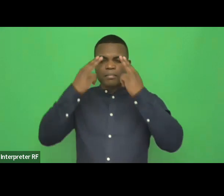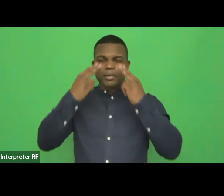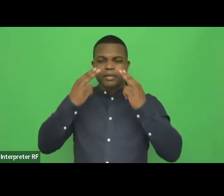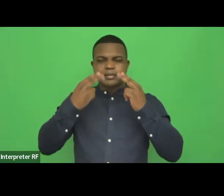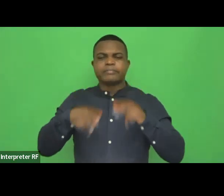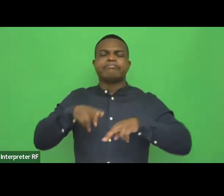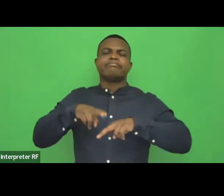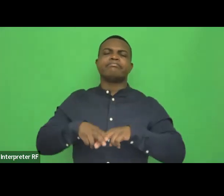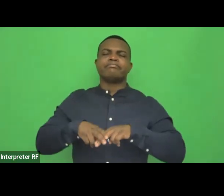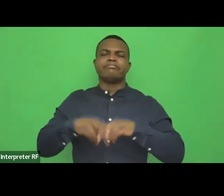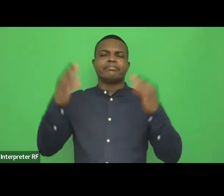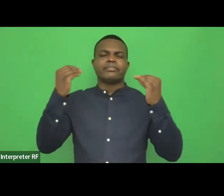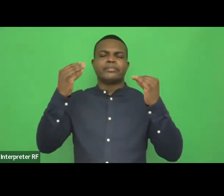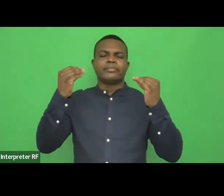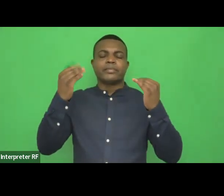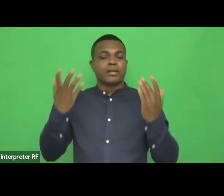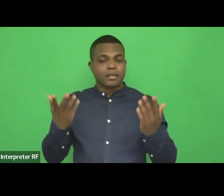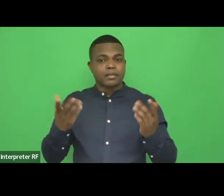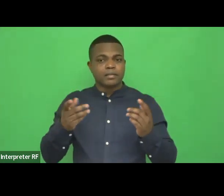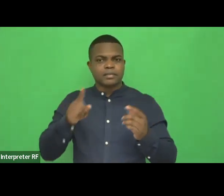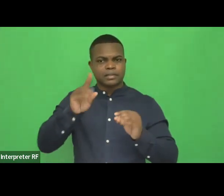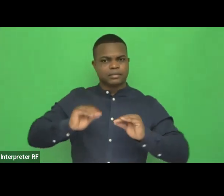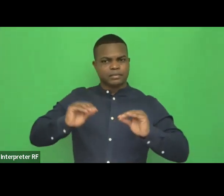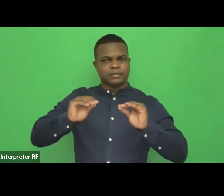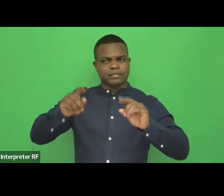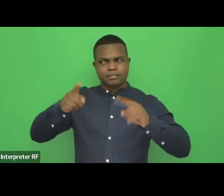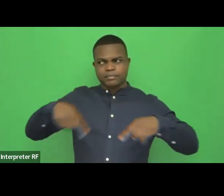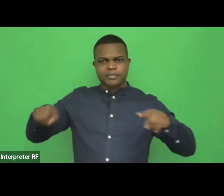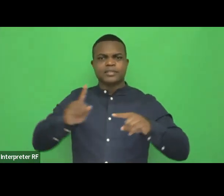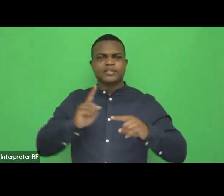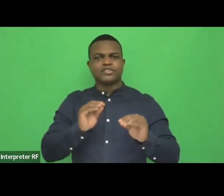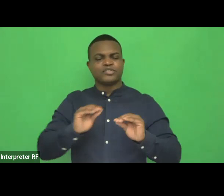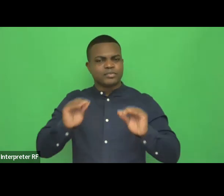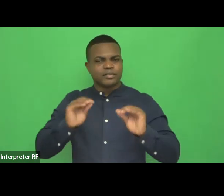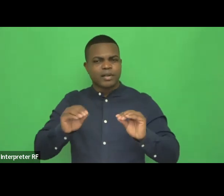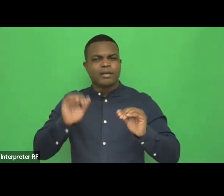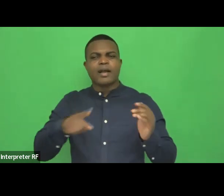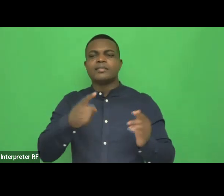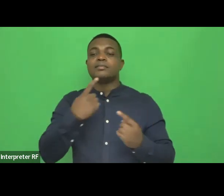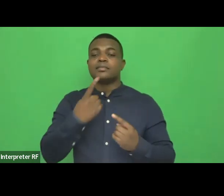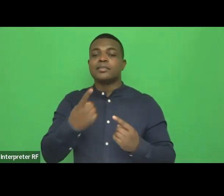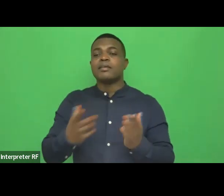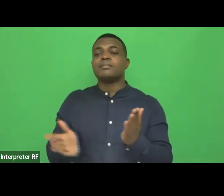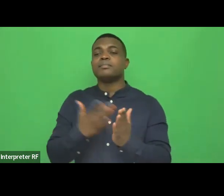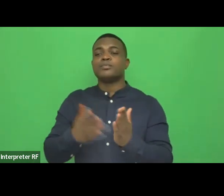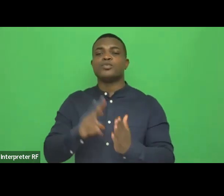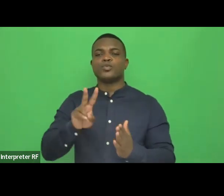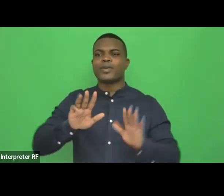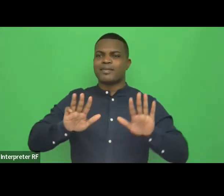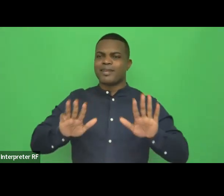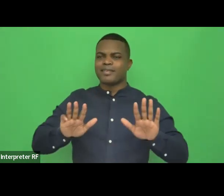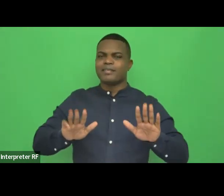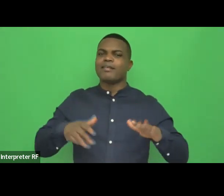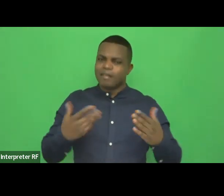Page 29. Using open tools for open questions, our experience has proven to us that, with a baseline